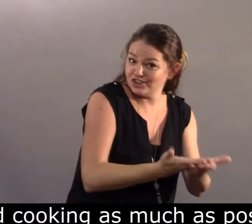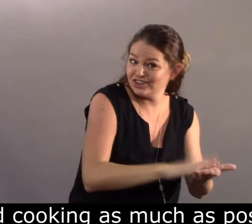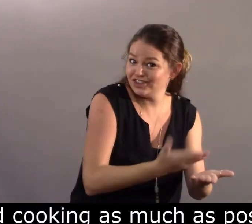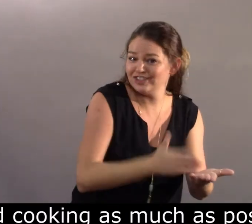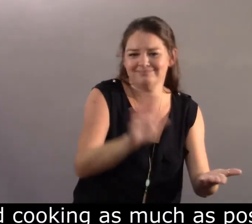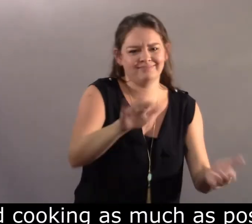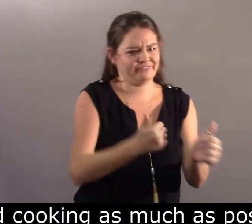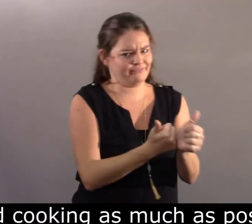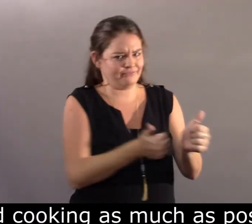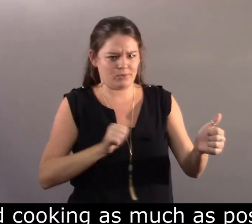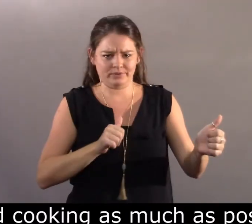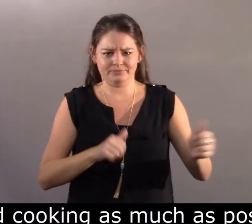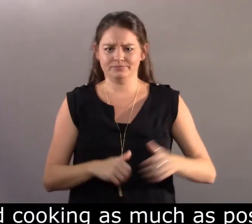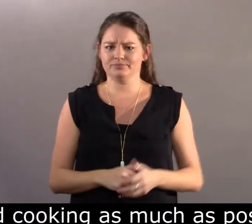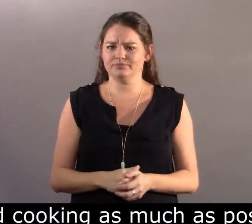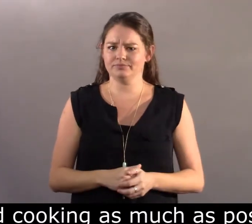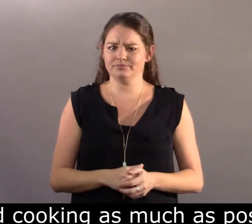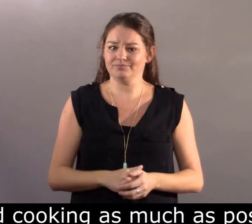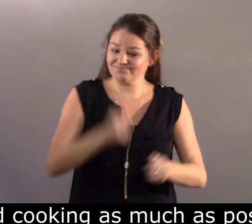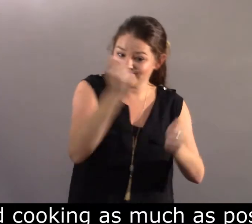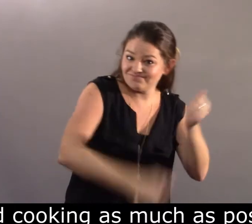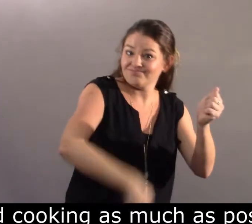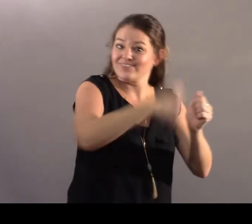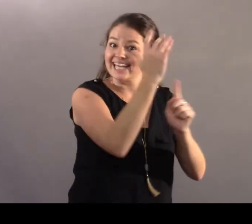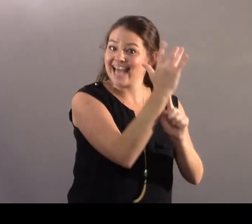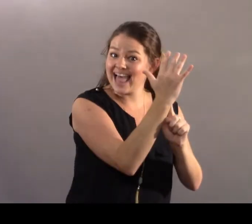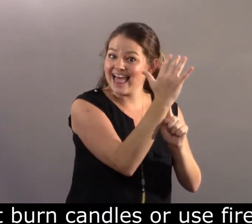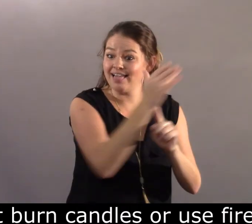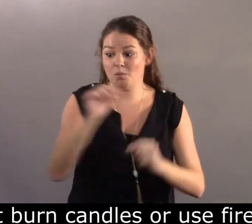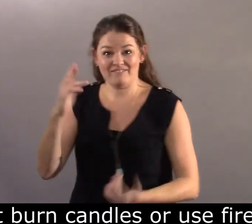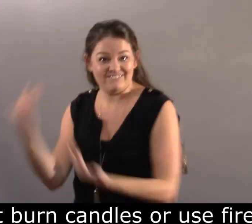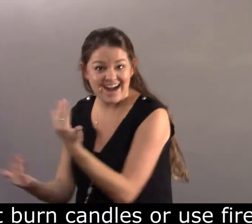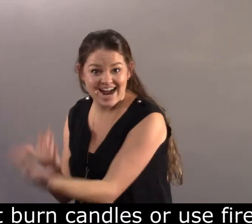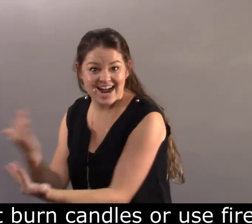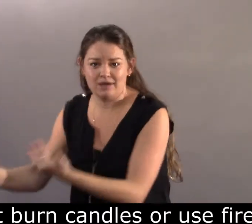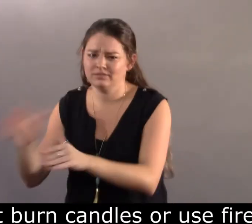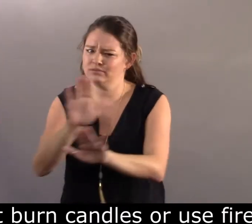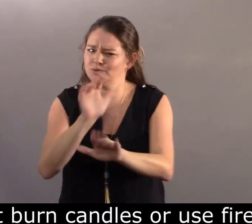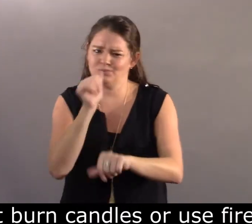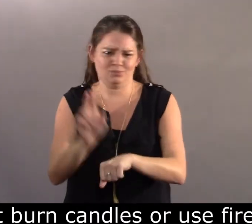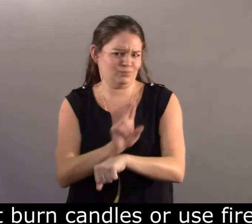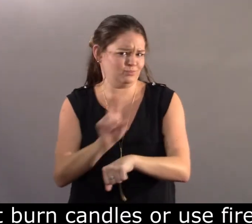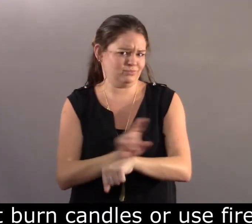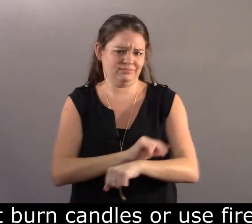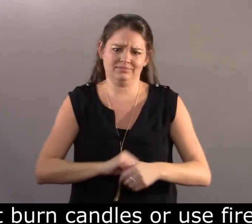Avoid cooking as much as possible. Do not burn candles or use fireplaces.